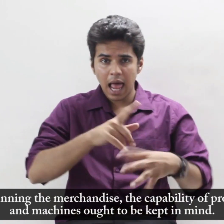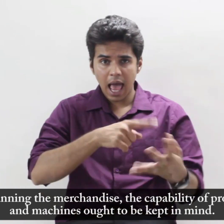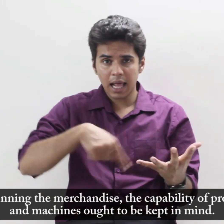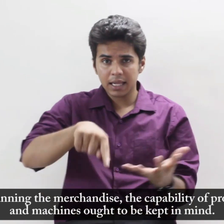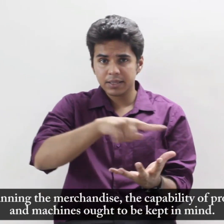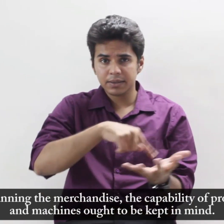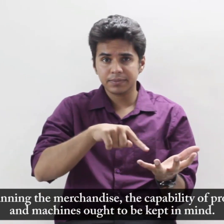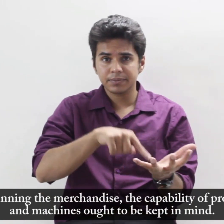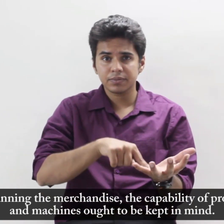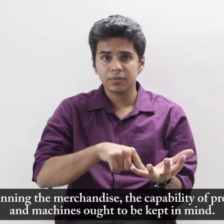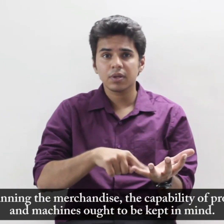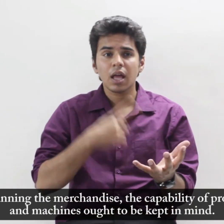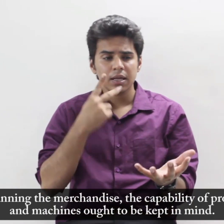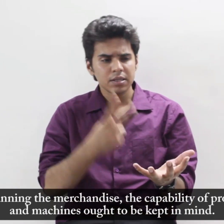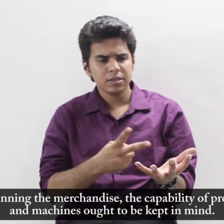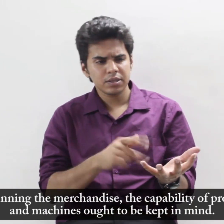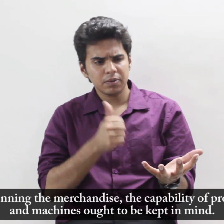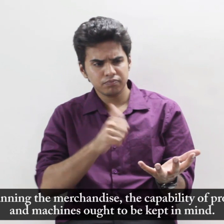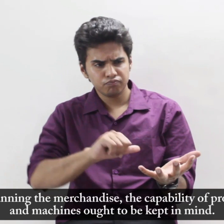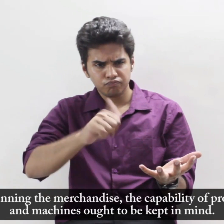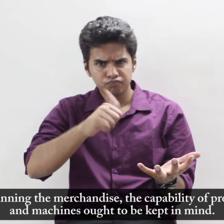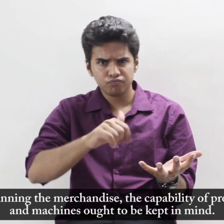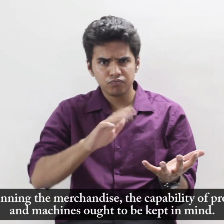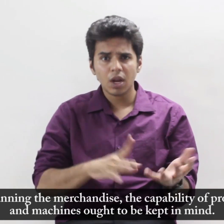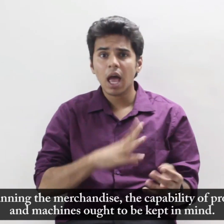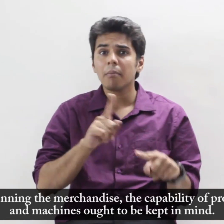of processes and machines ought to be kept in mind.